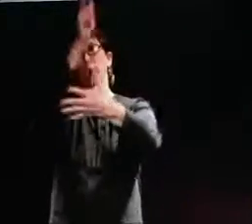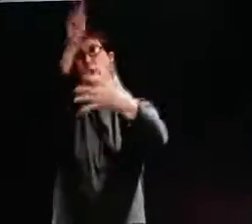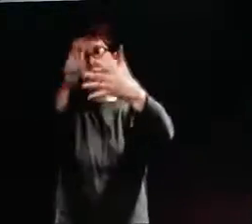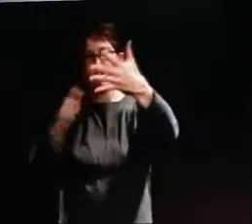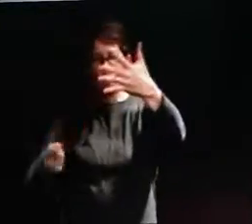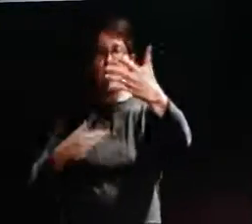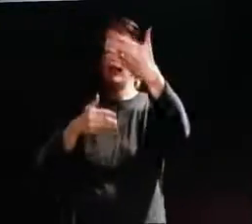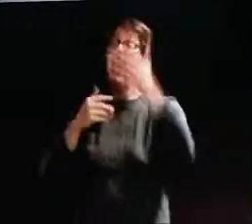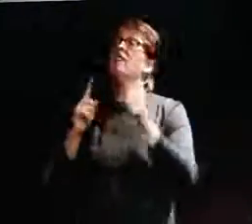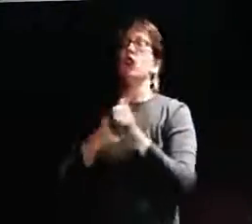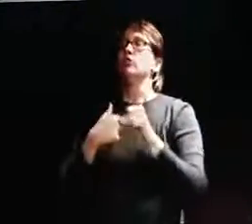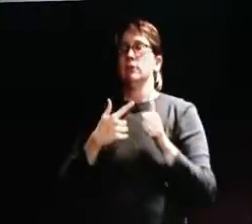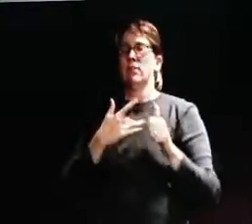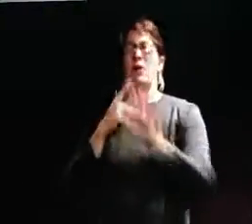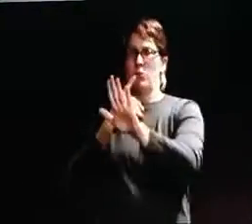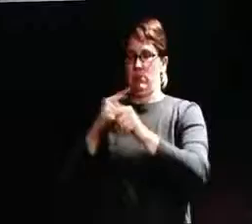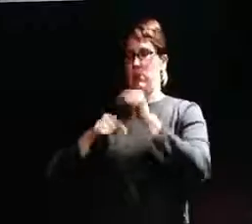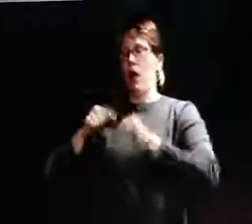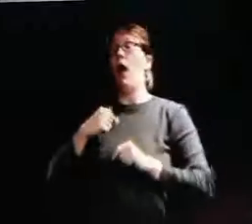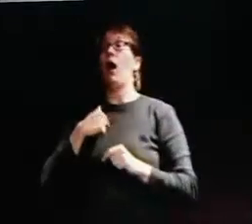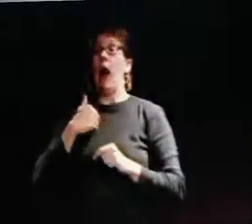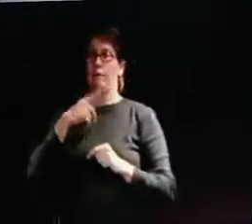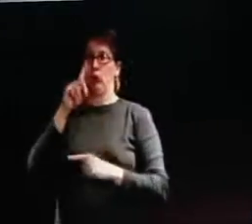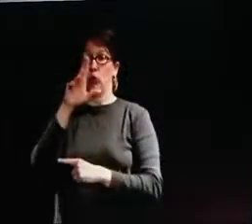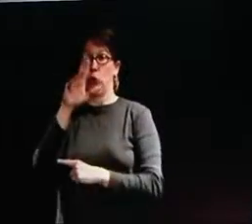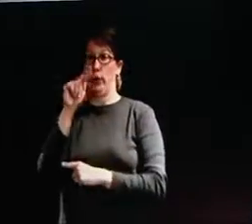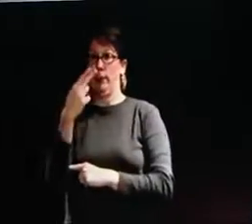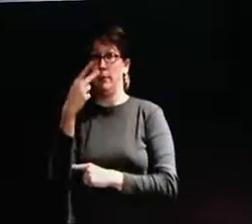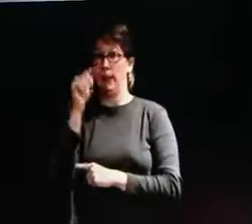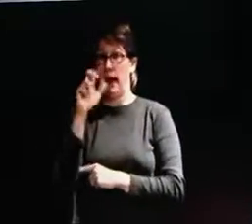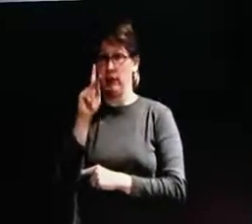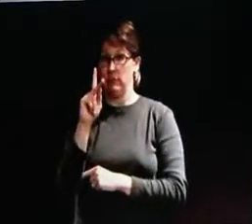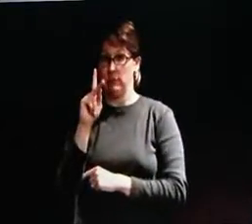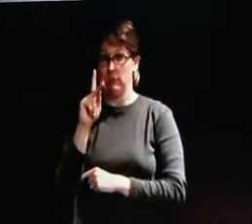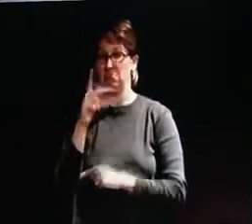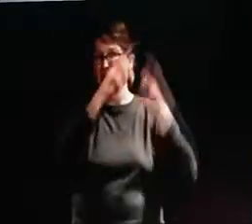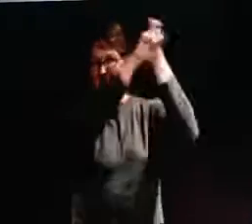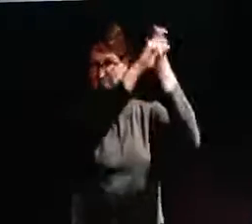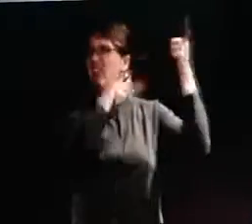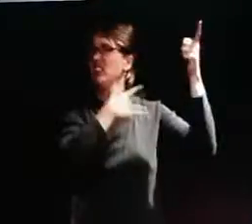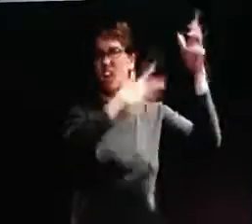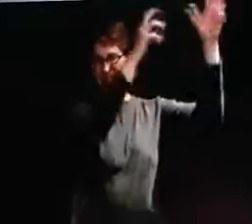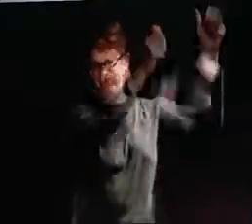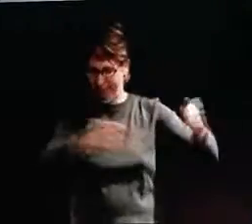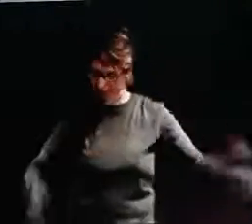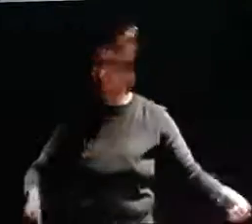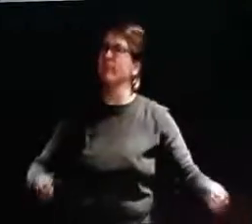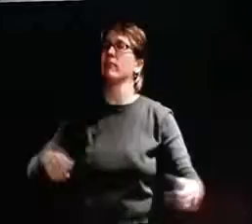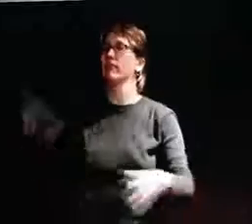time I had gone, I made a list and put that into my computer, and that way I know exactly what